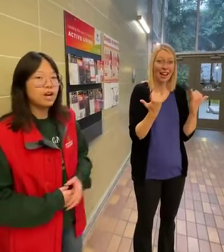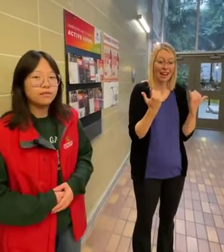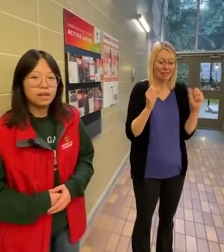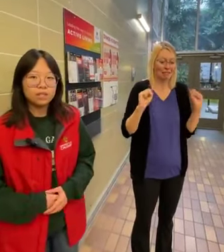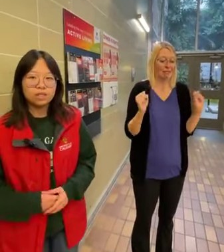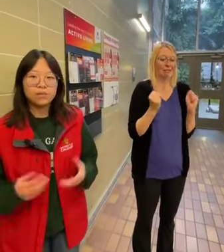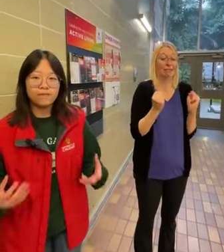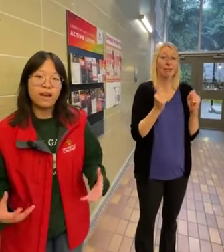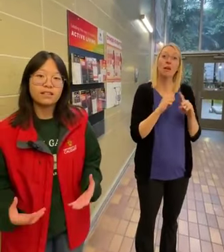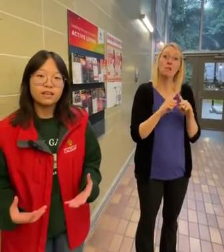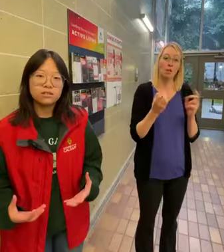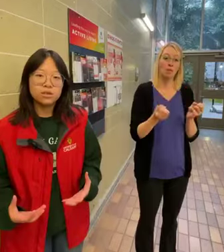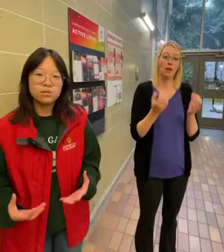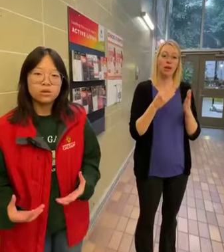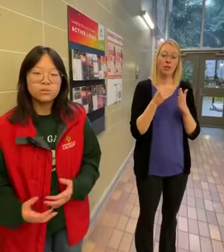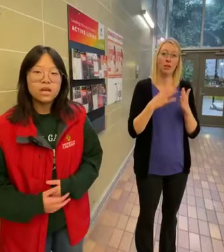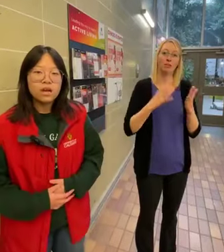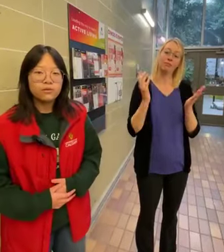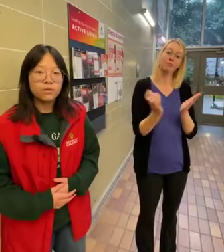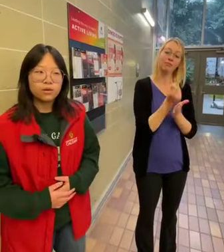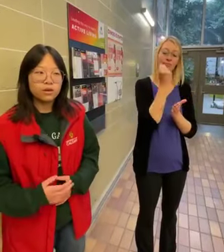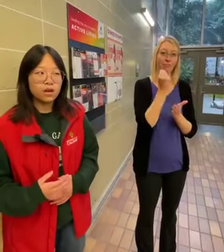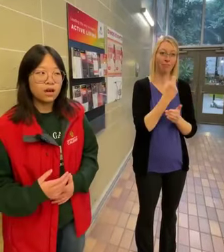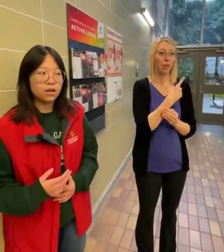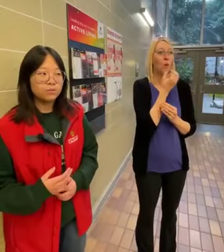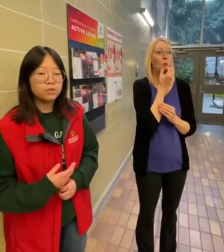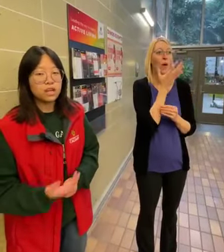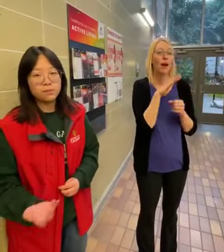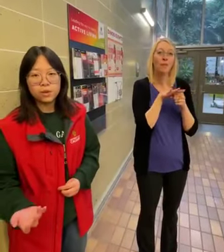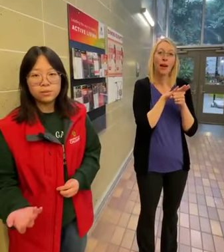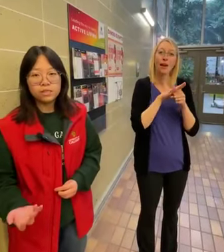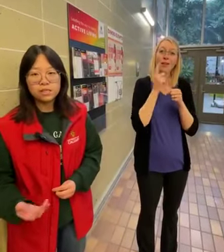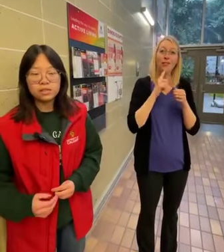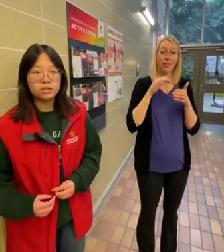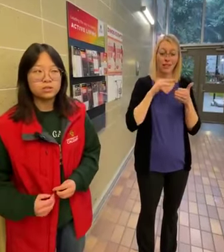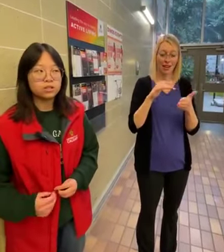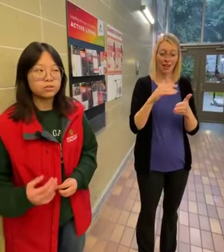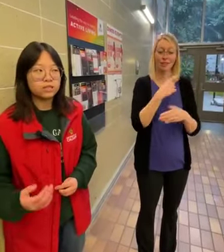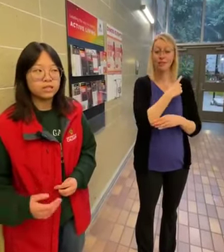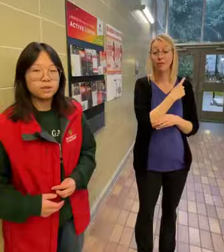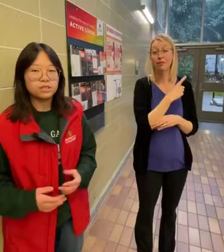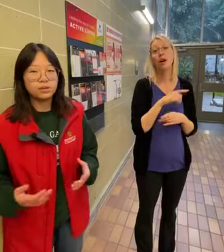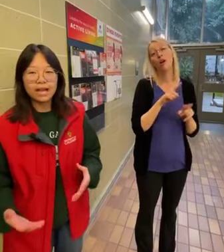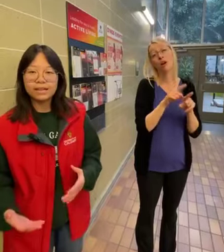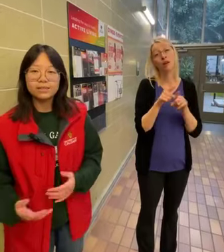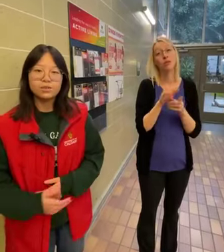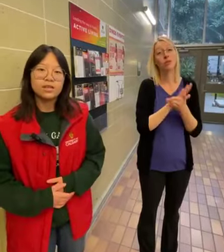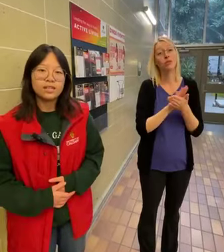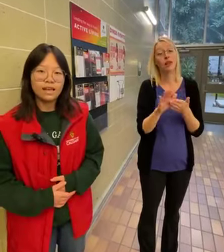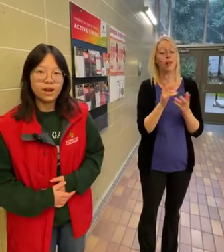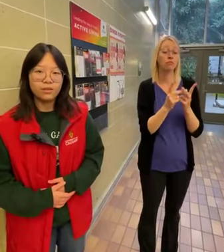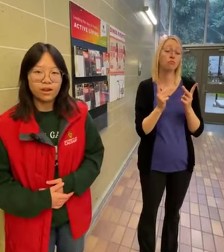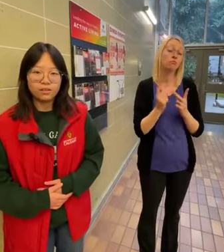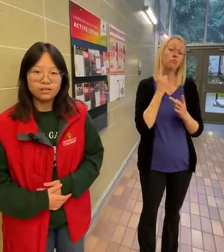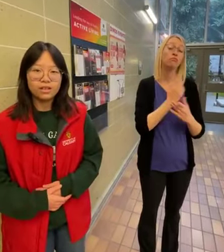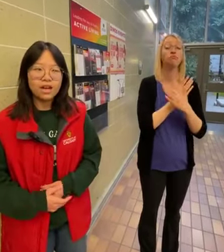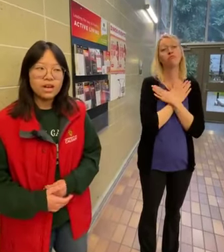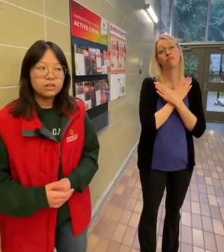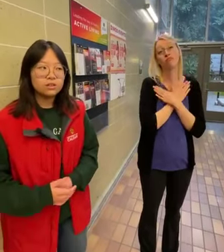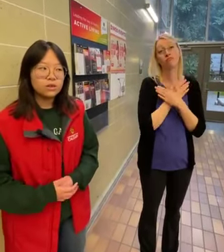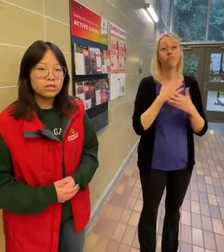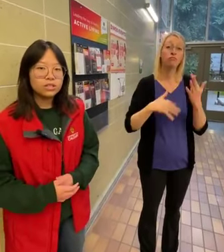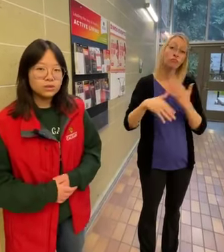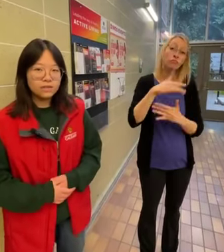take advantage of the atrium and the fact that it's so warm for study purposes, and also just a really nice place to relax as well as hang out with